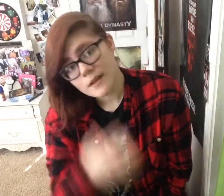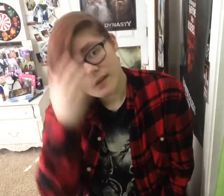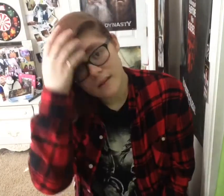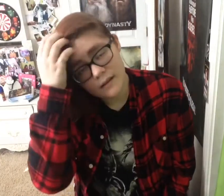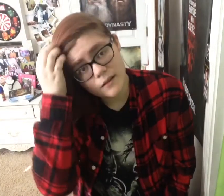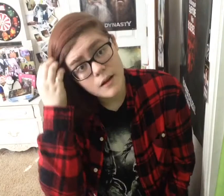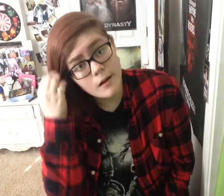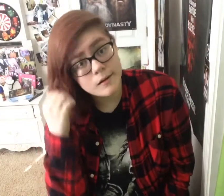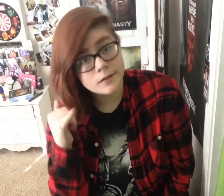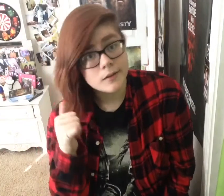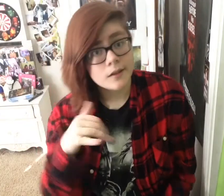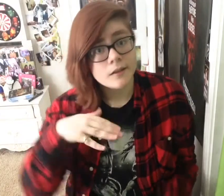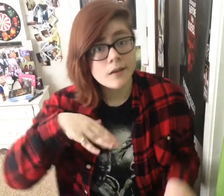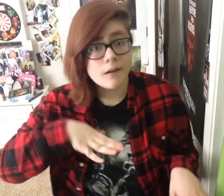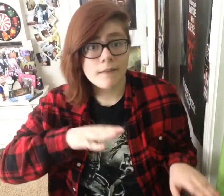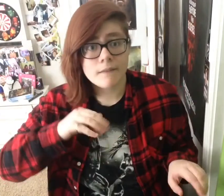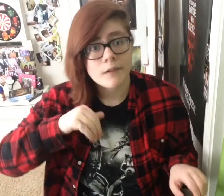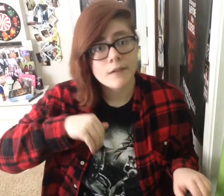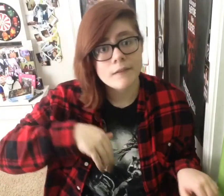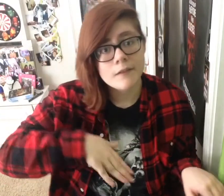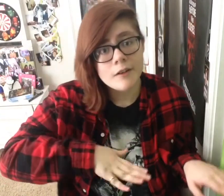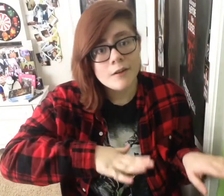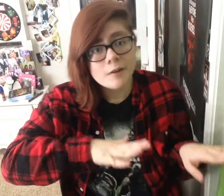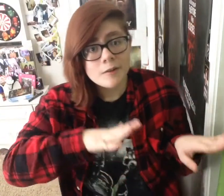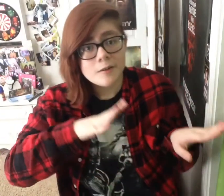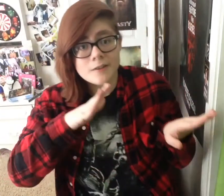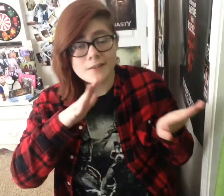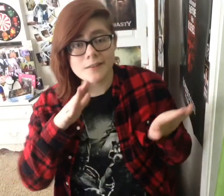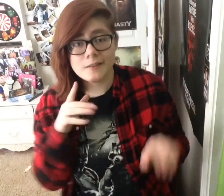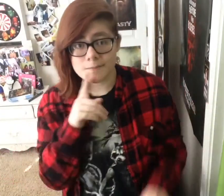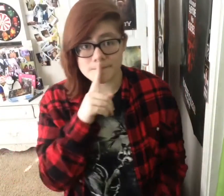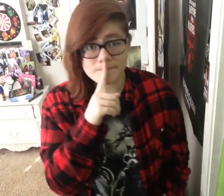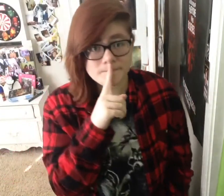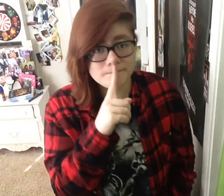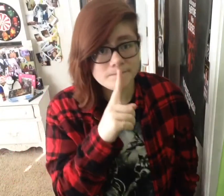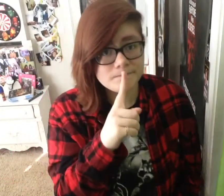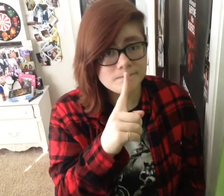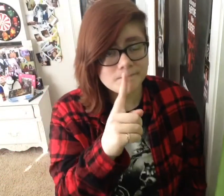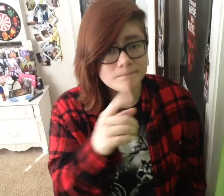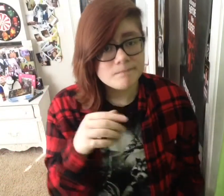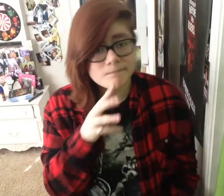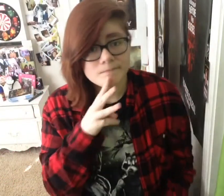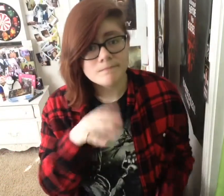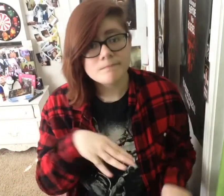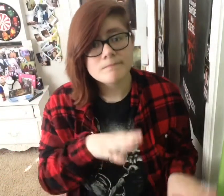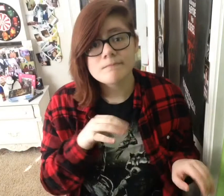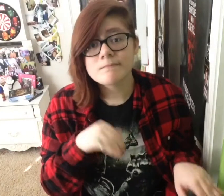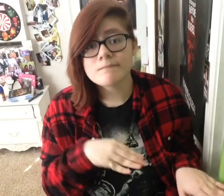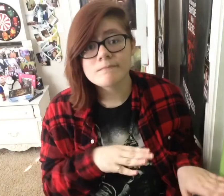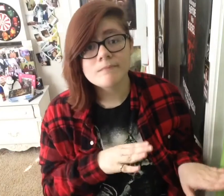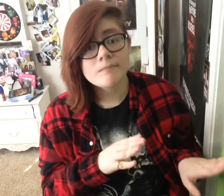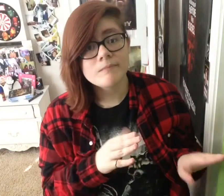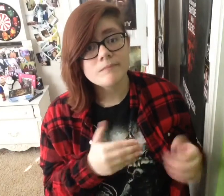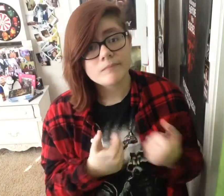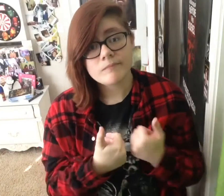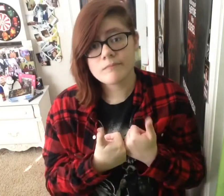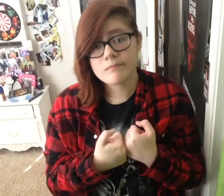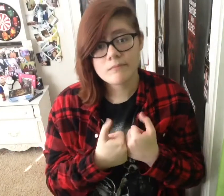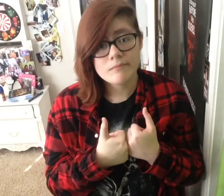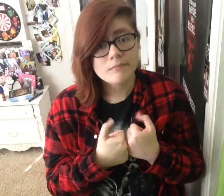Like a river flows, surely to the sea Darling,